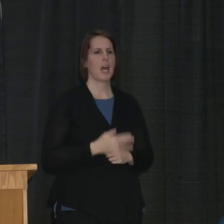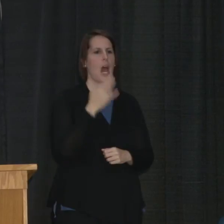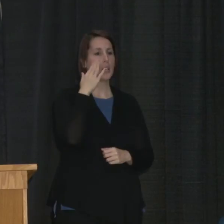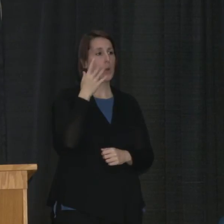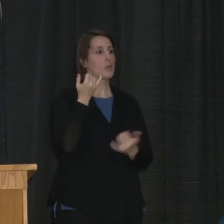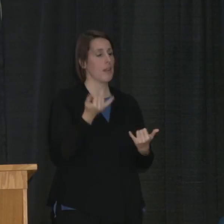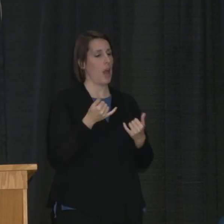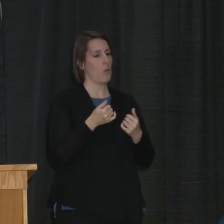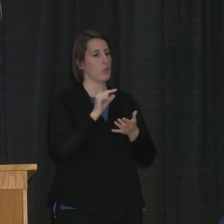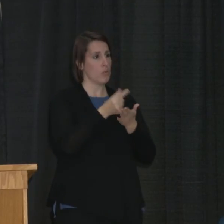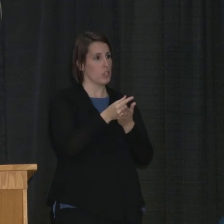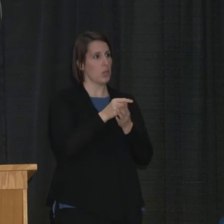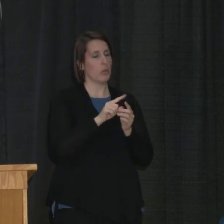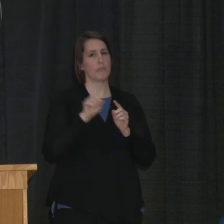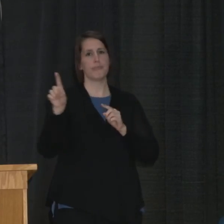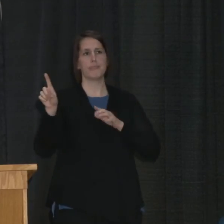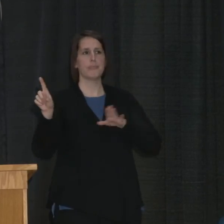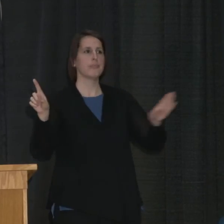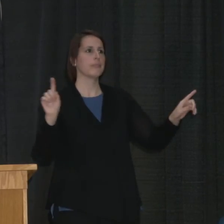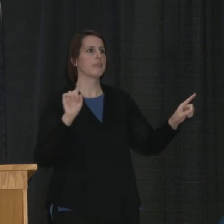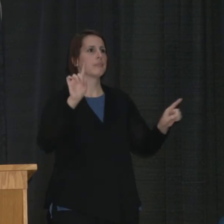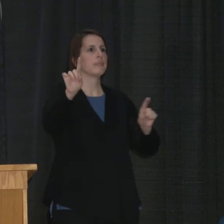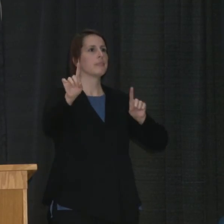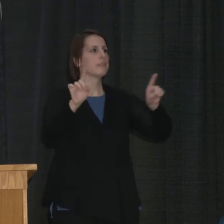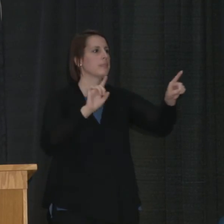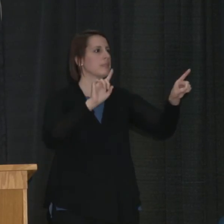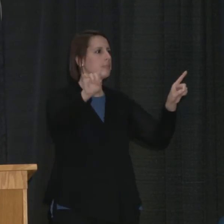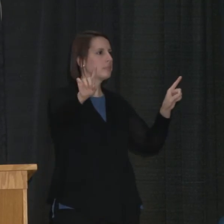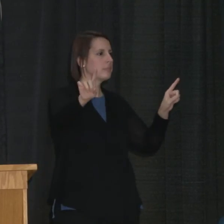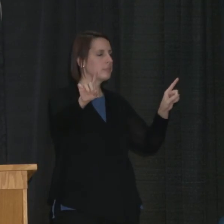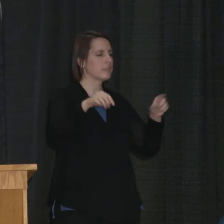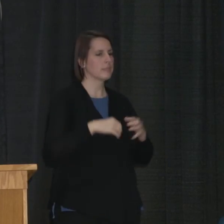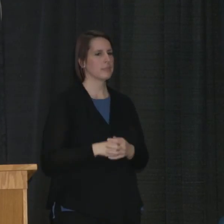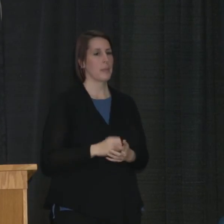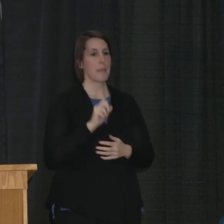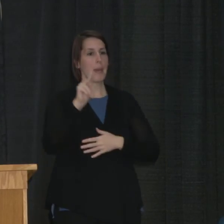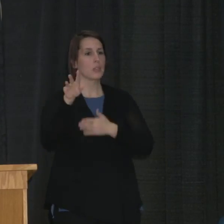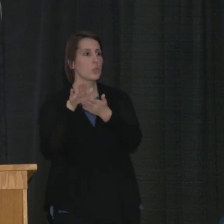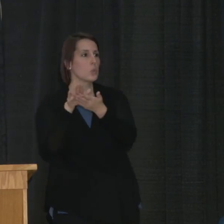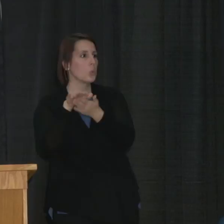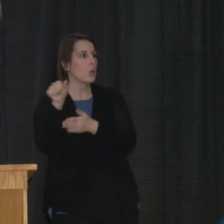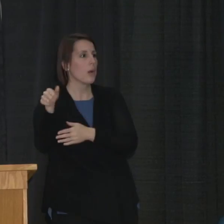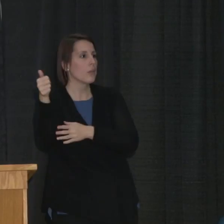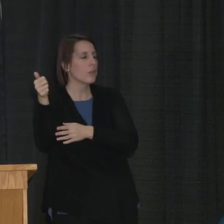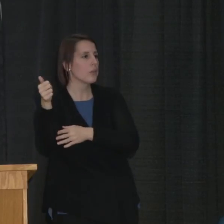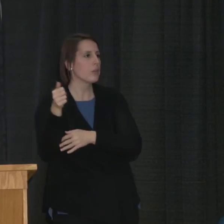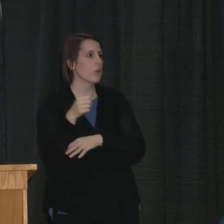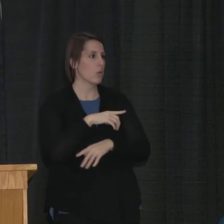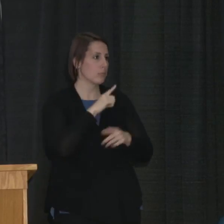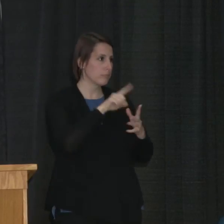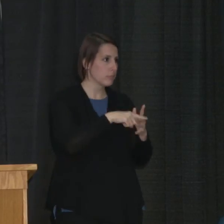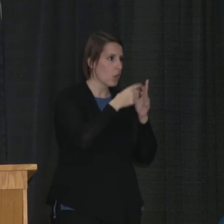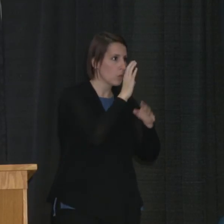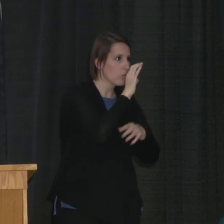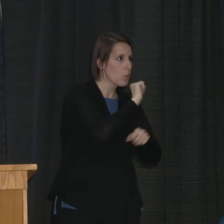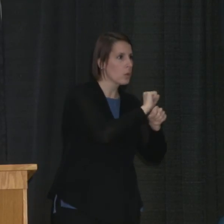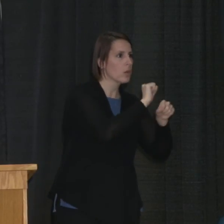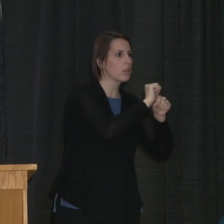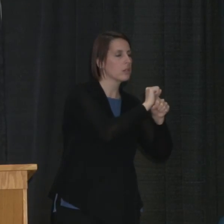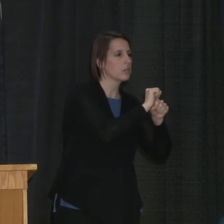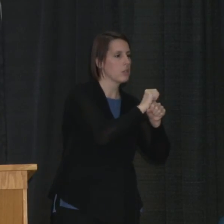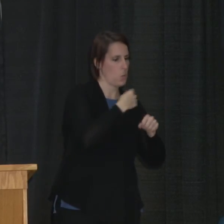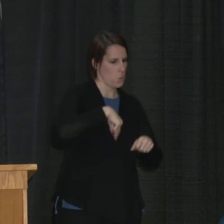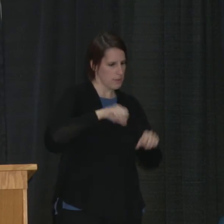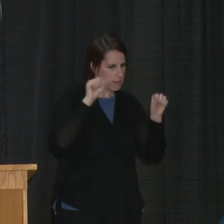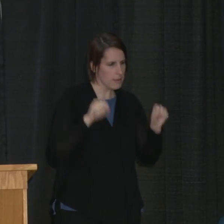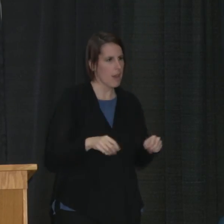it's continuing to further our education or directly into industry, we have the skills to impact and change our community,